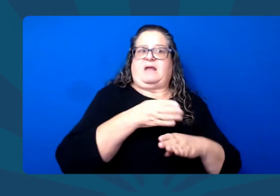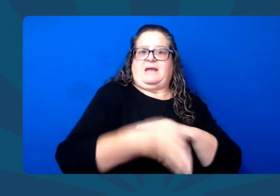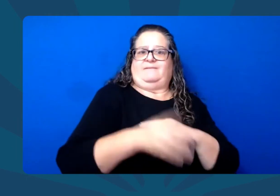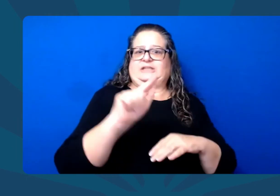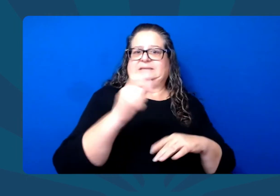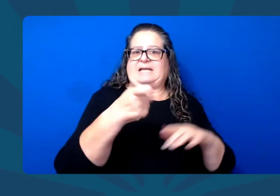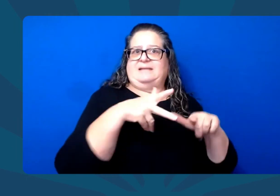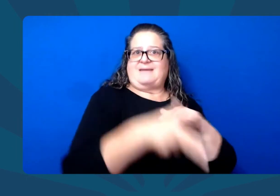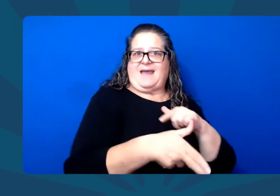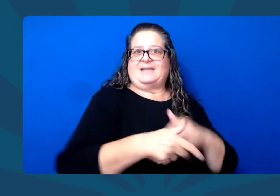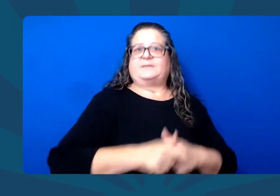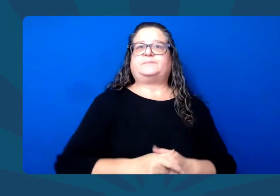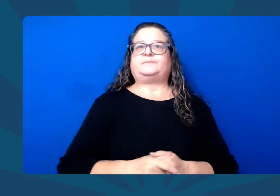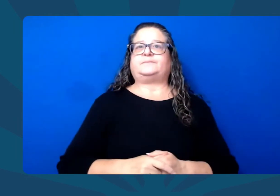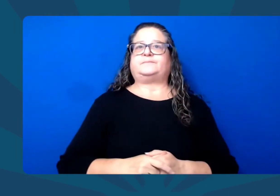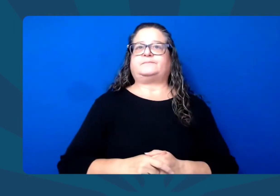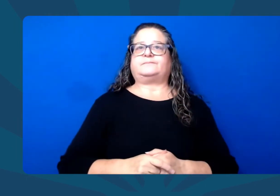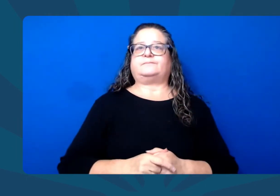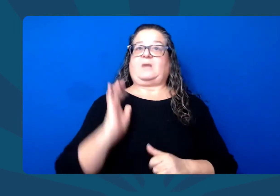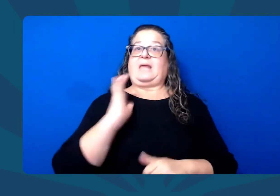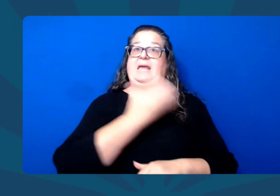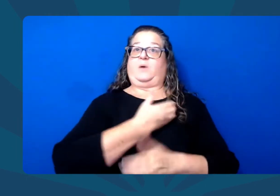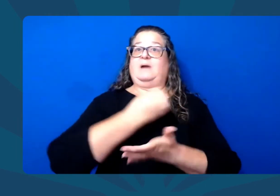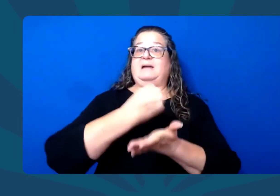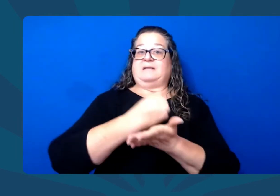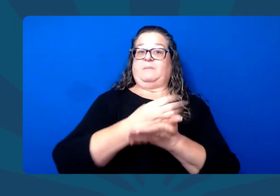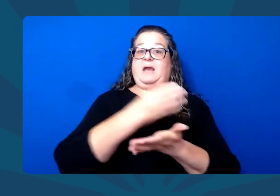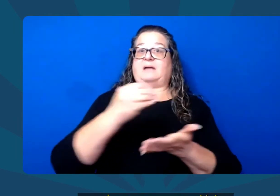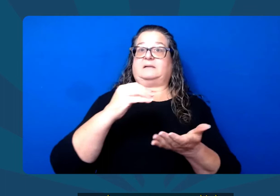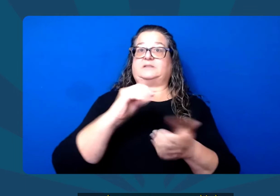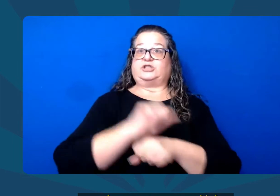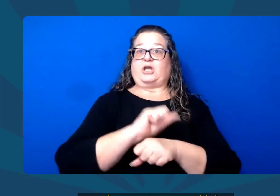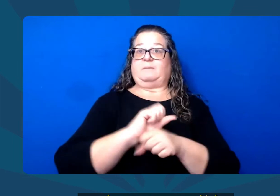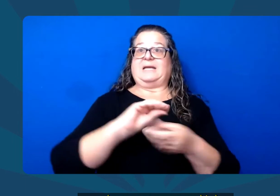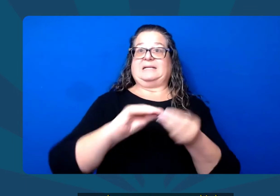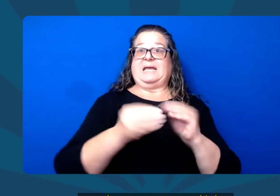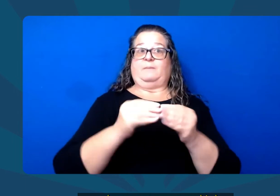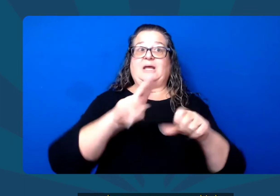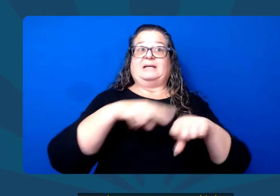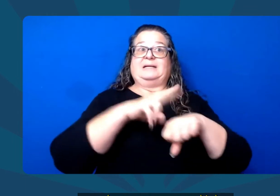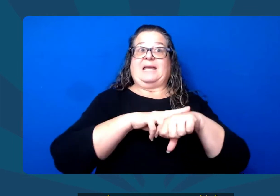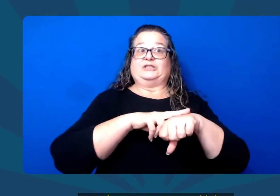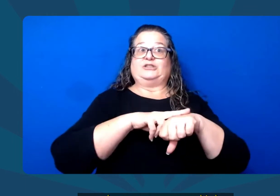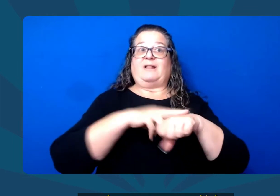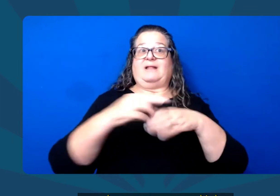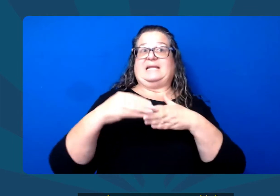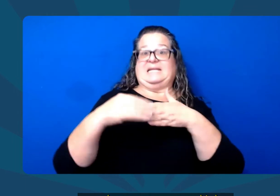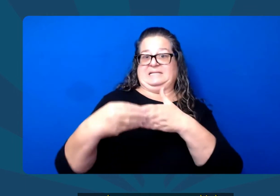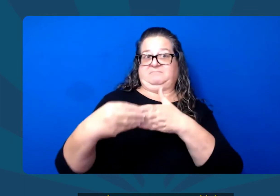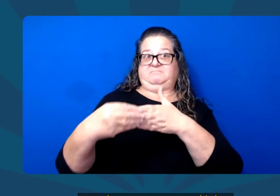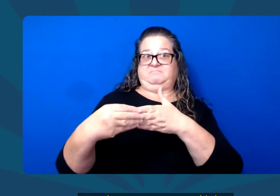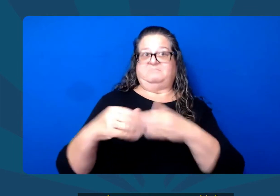even after passing record tax cuts. And our economy and job numbers are